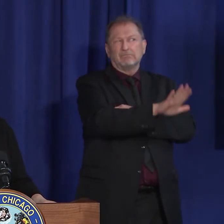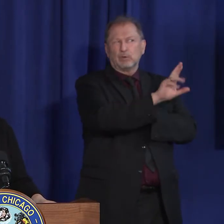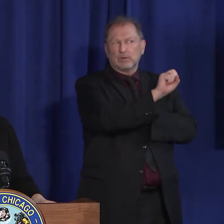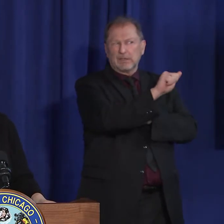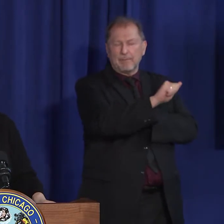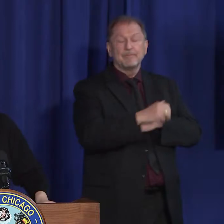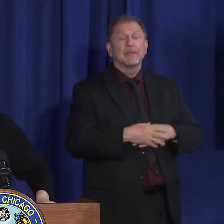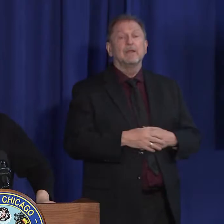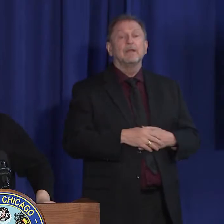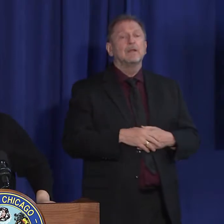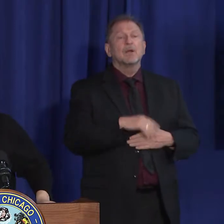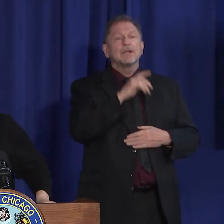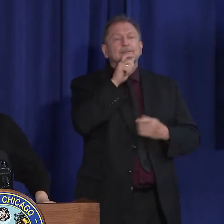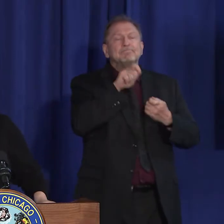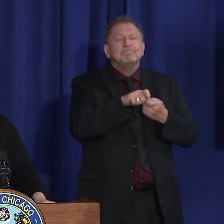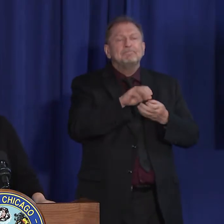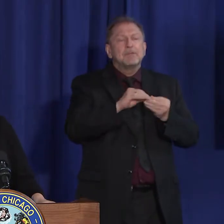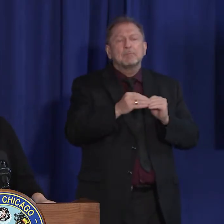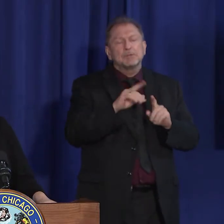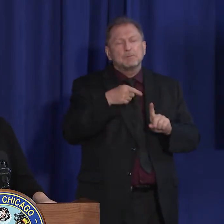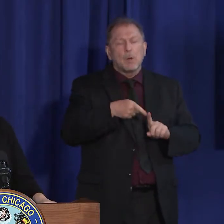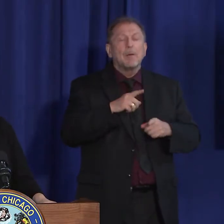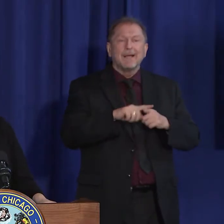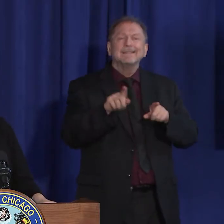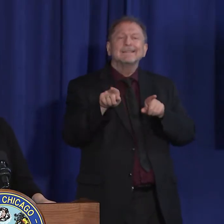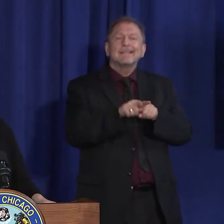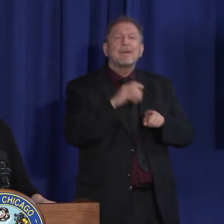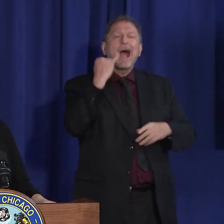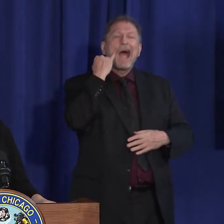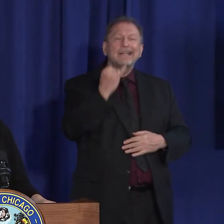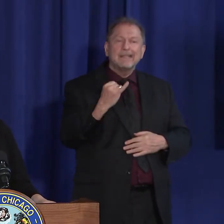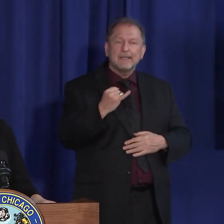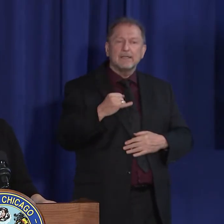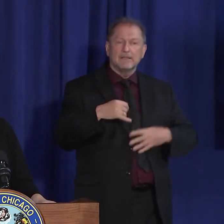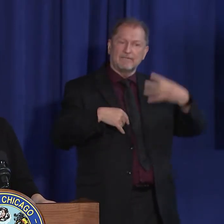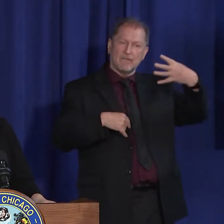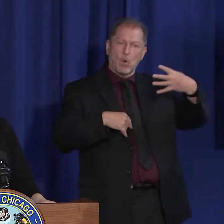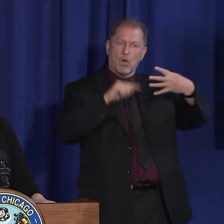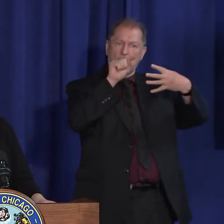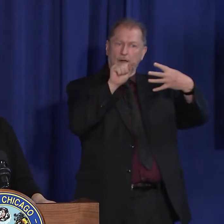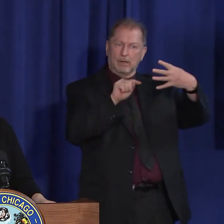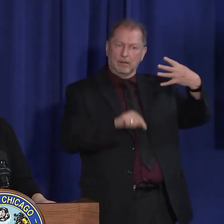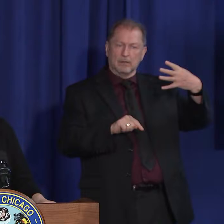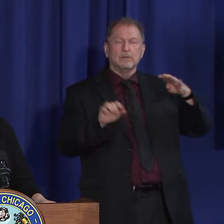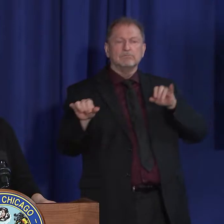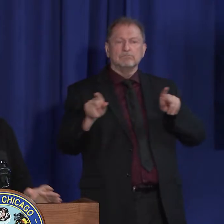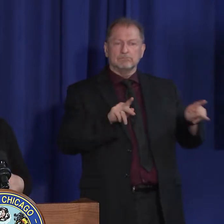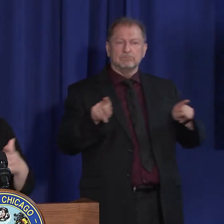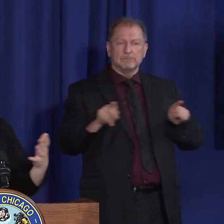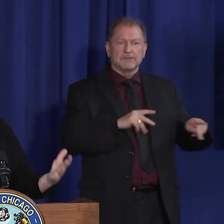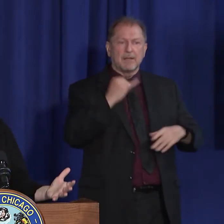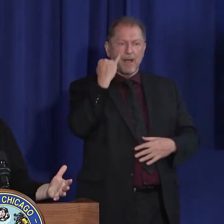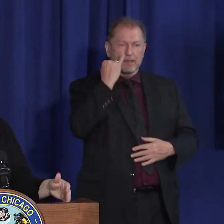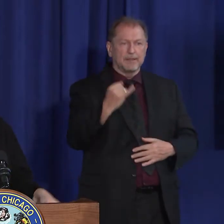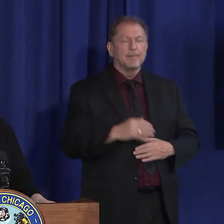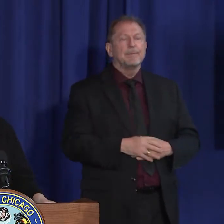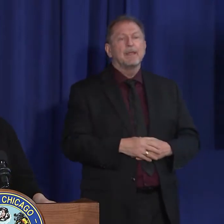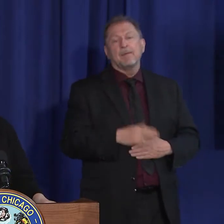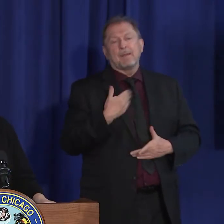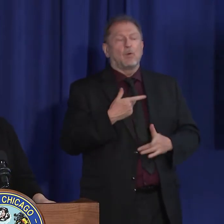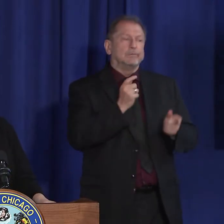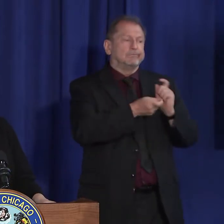specifics today, but we will continue to follow, you know, similar to the same metrics. I do expect the CDC to likely announce some